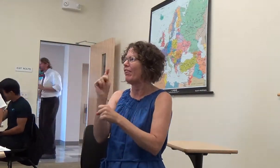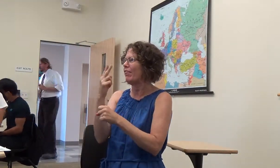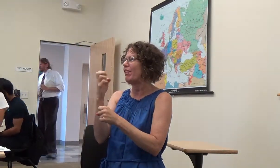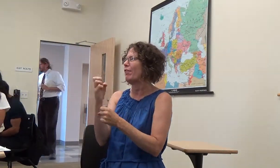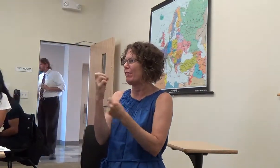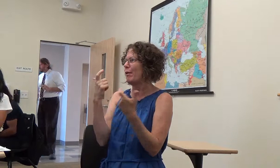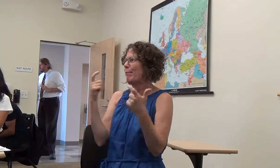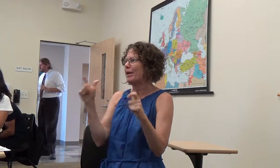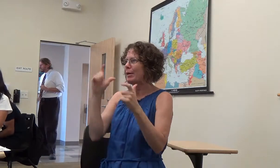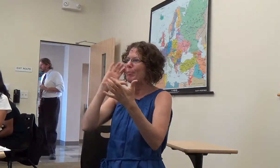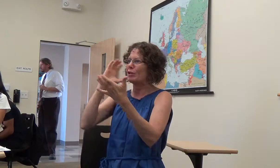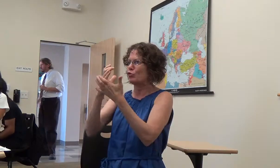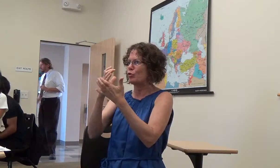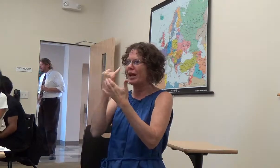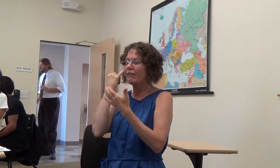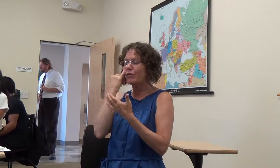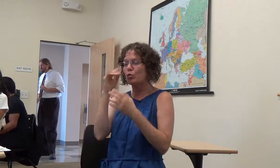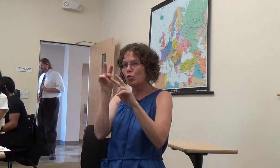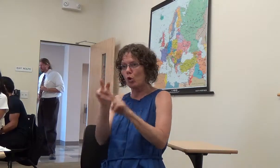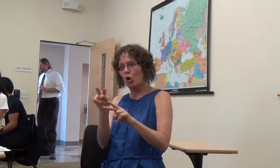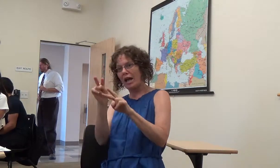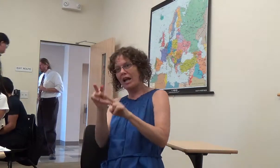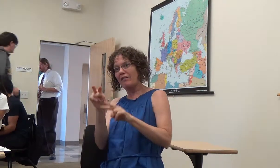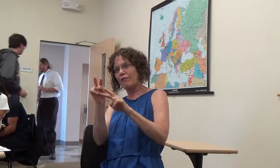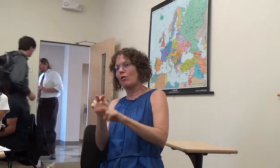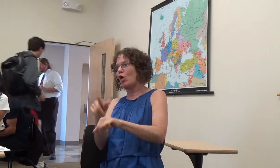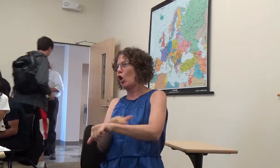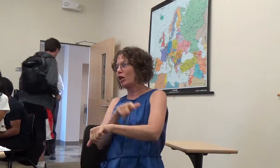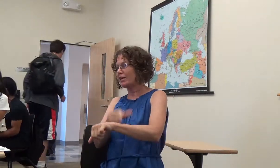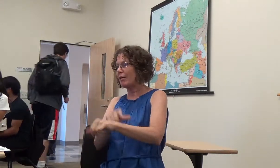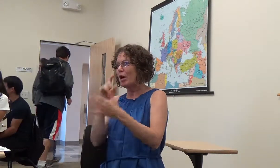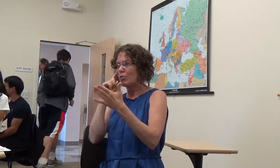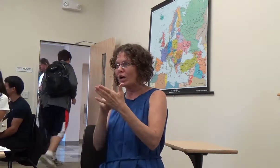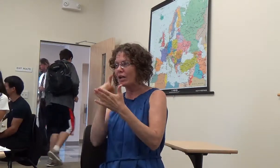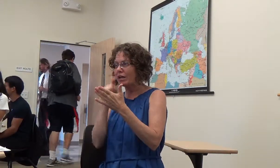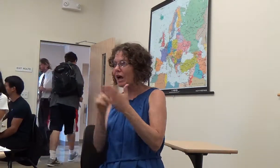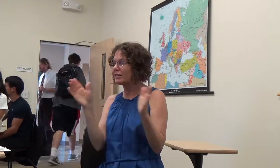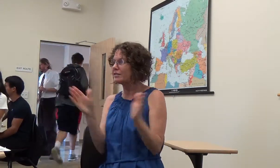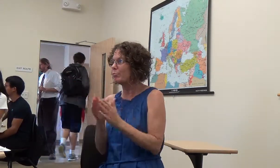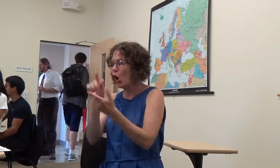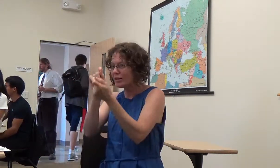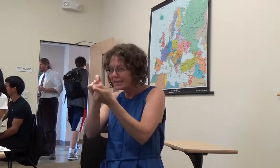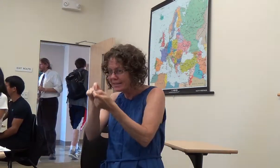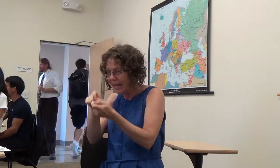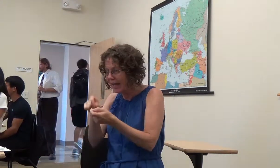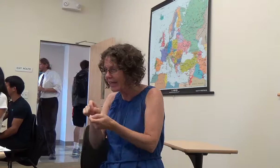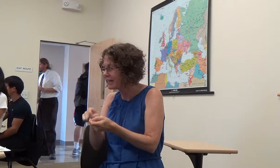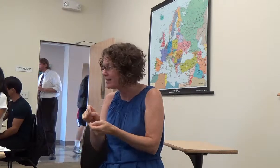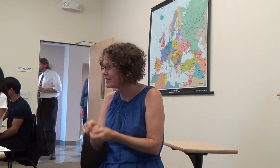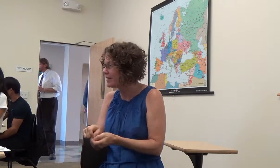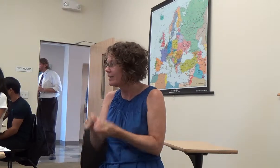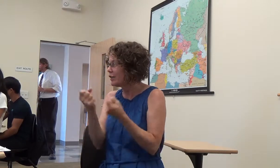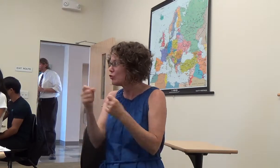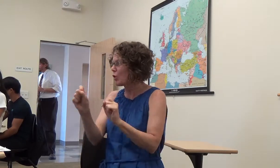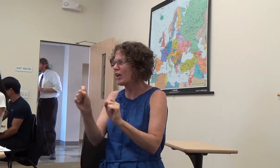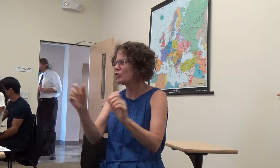for a long time and recognize all the details that they tried to